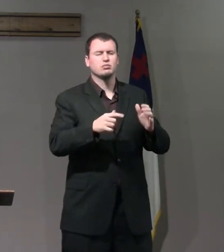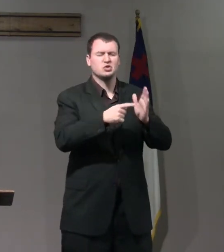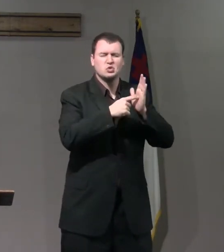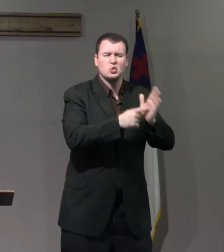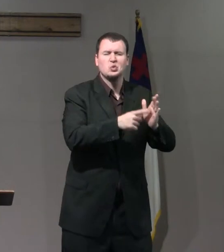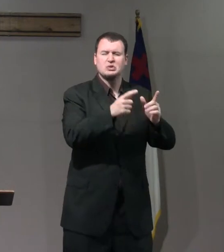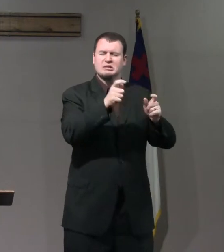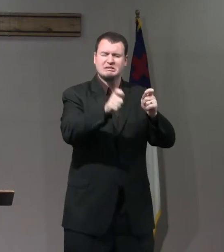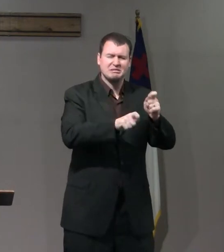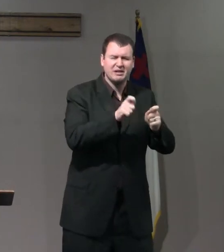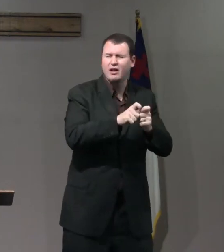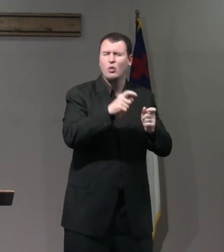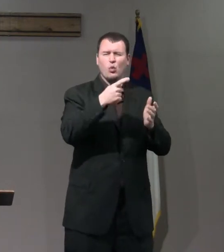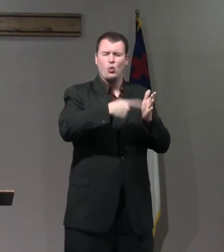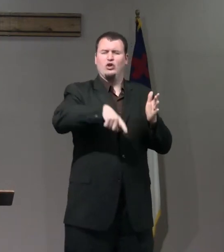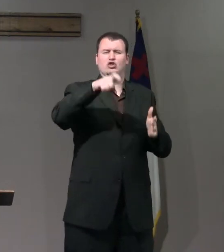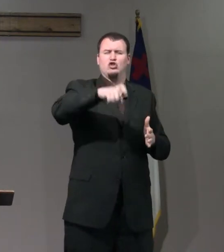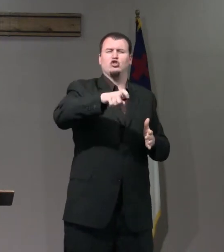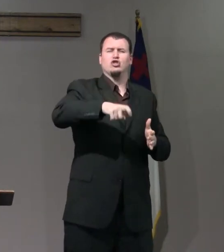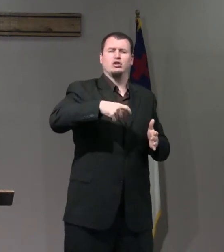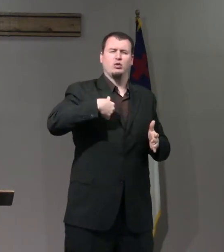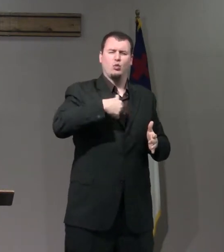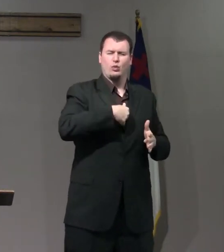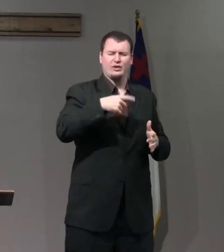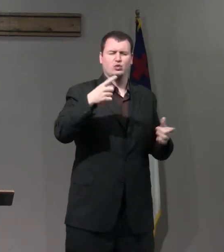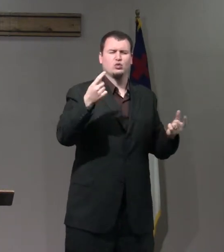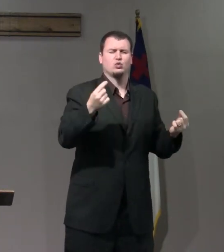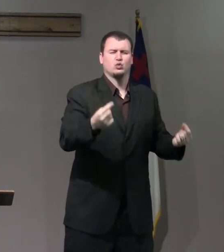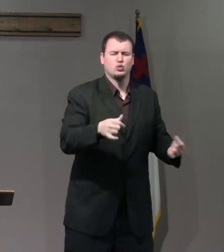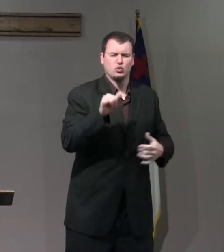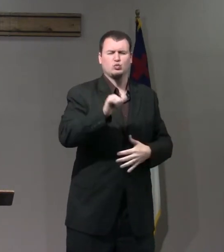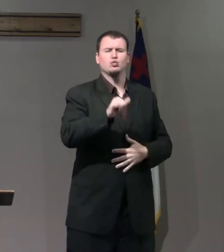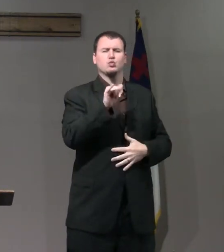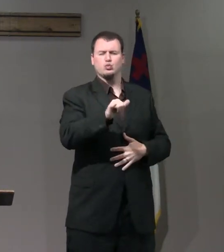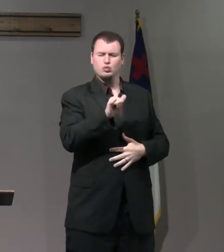Jesus showed exactly what we should do.